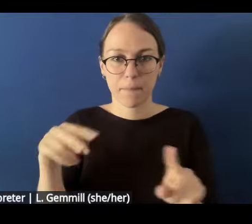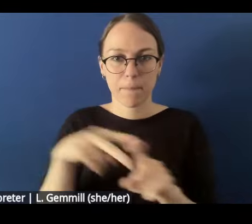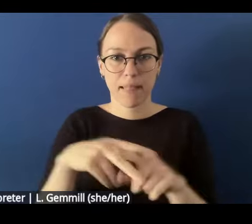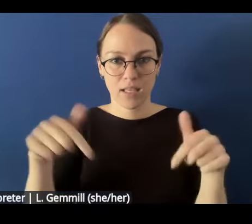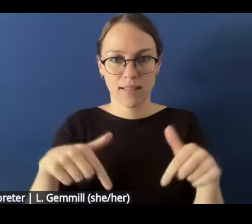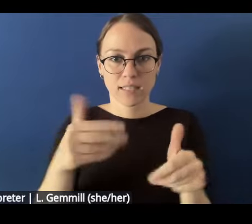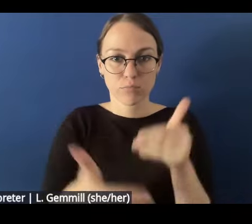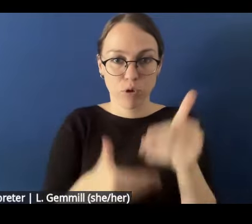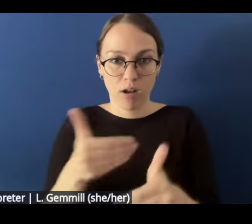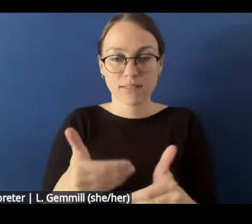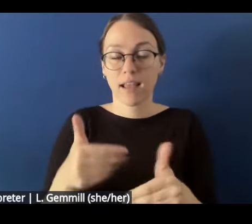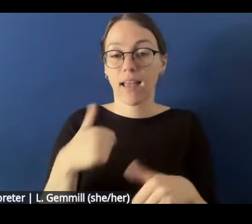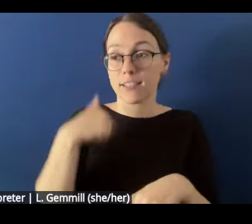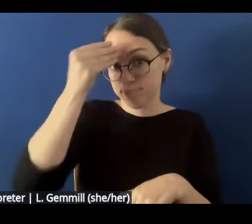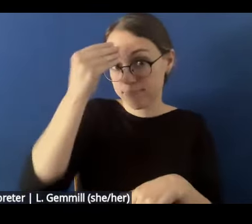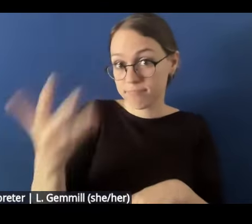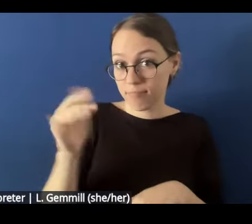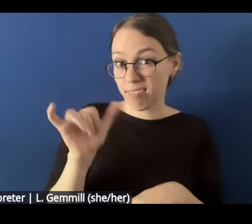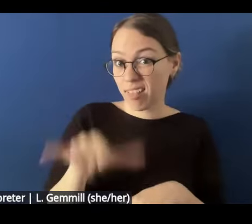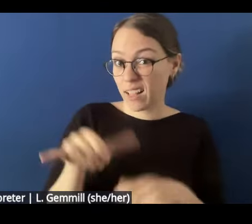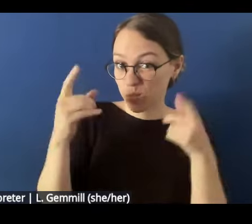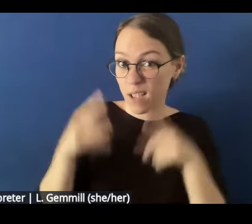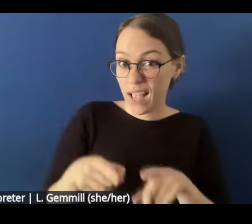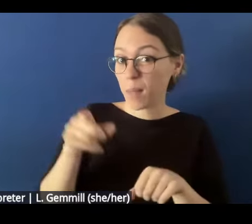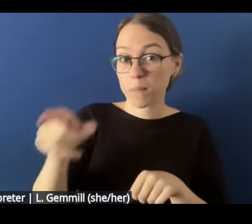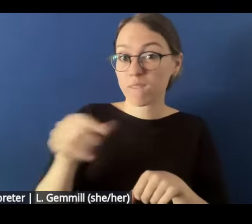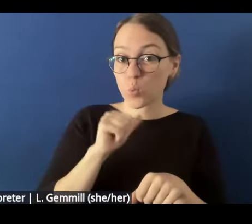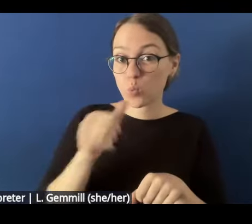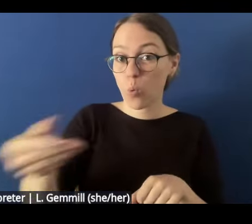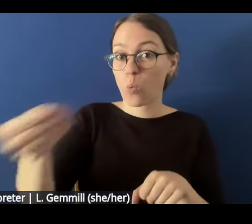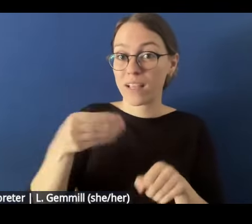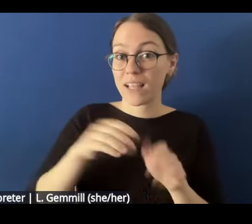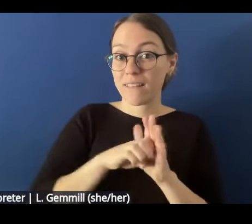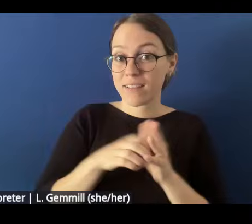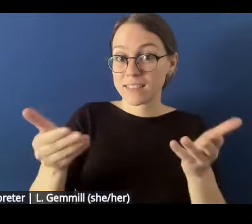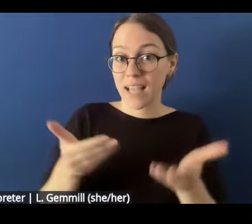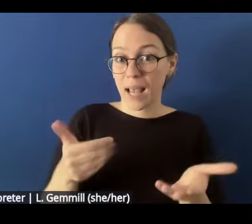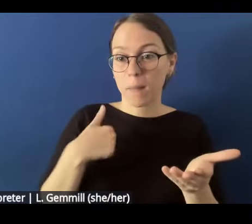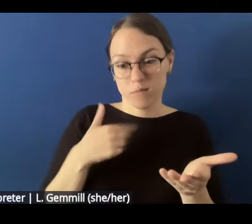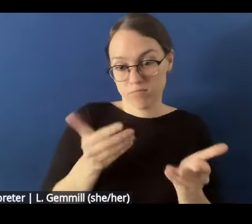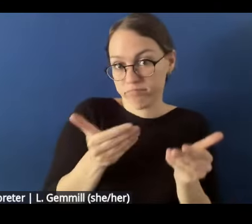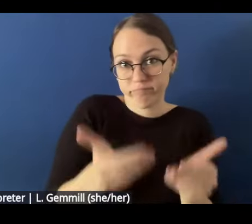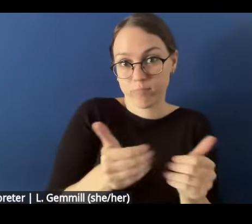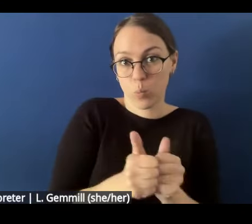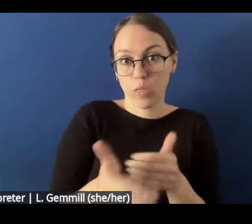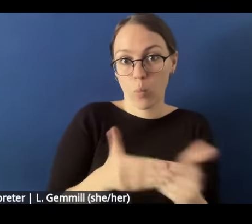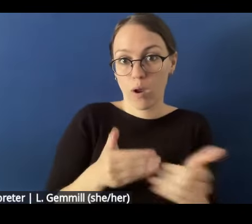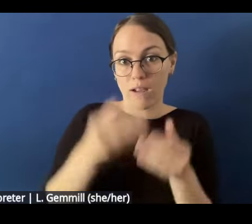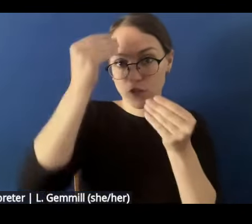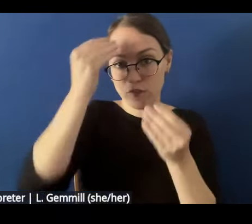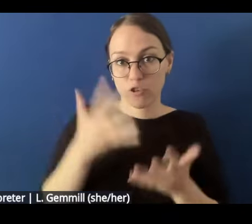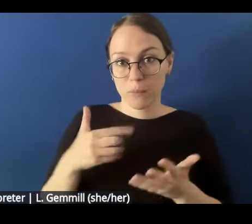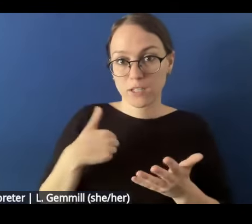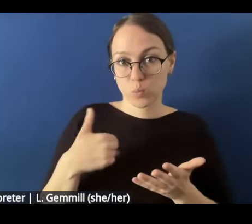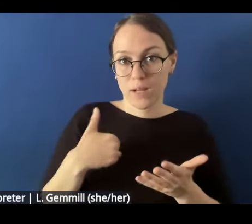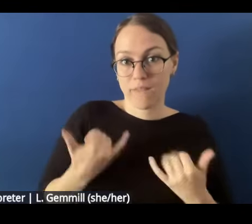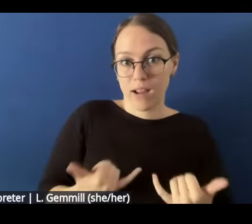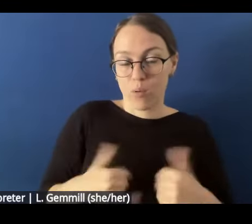is what's going to happen. And if you don't, then we're going to proceed with what information we have in front of us. Is